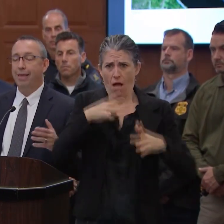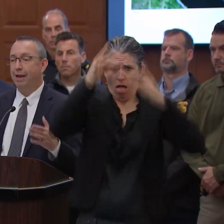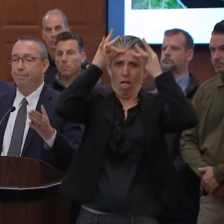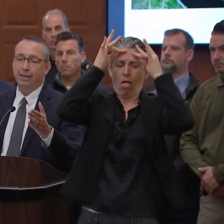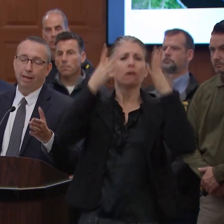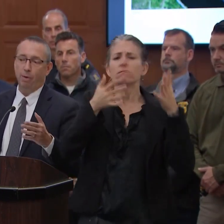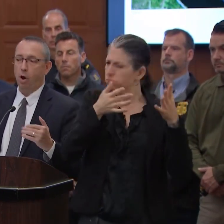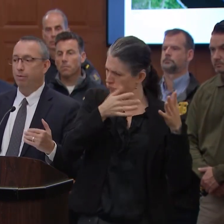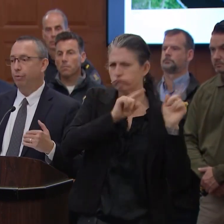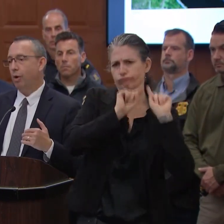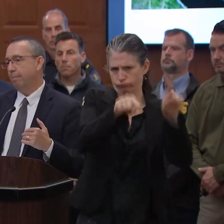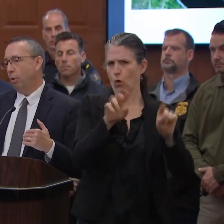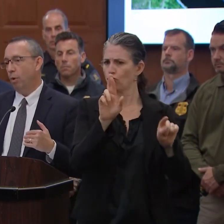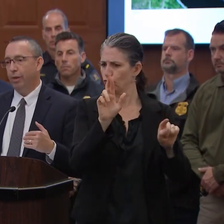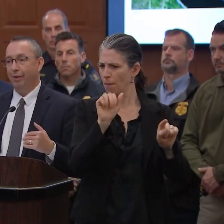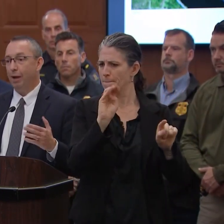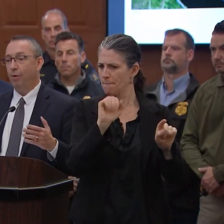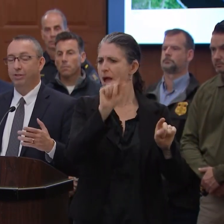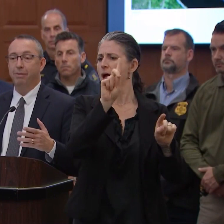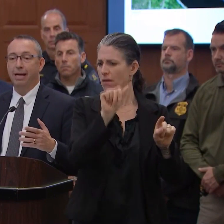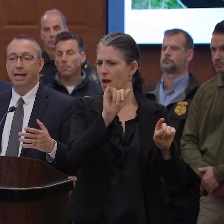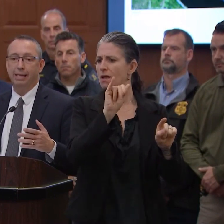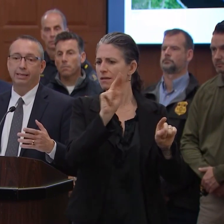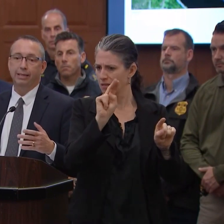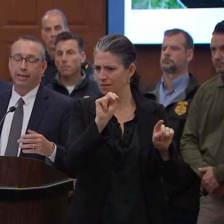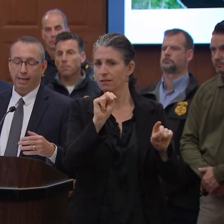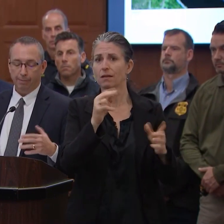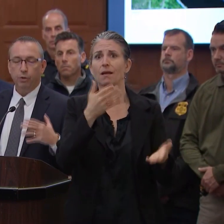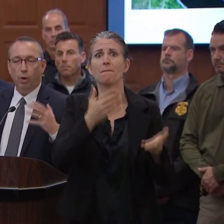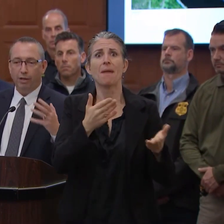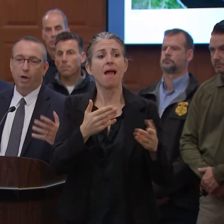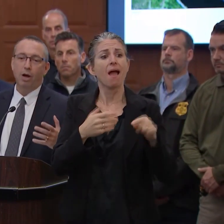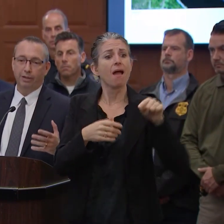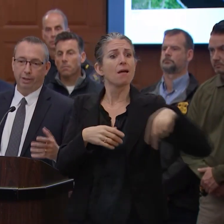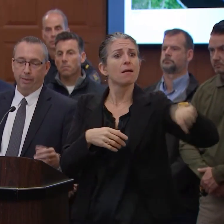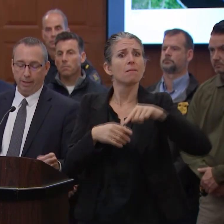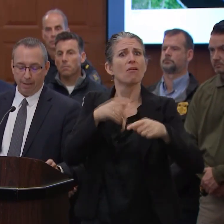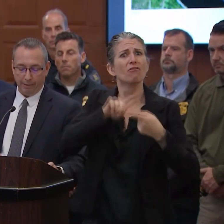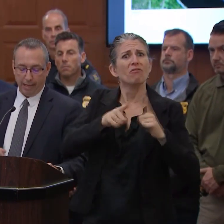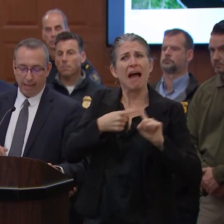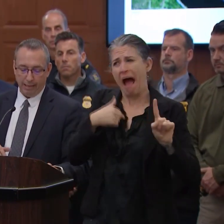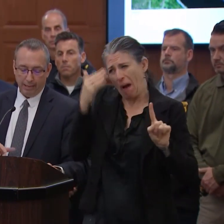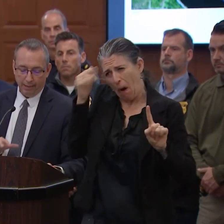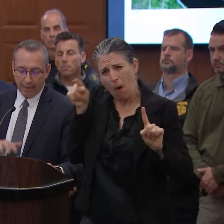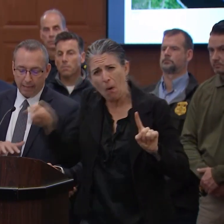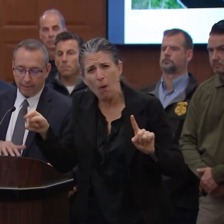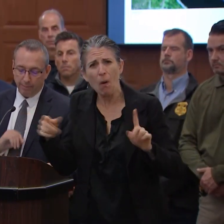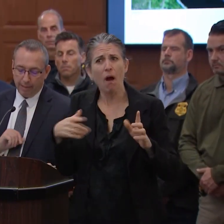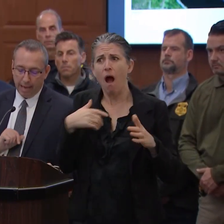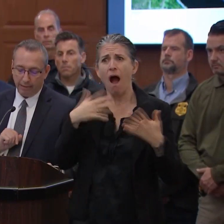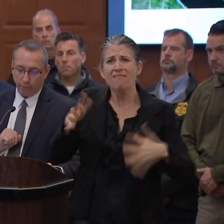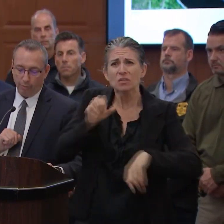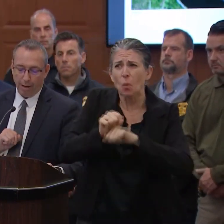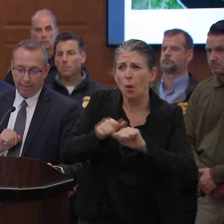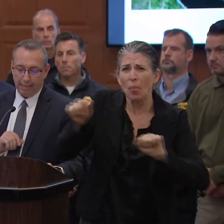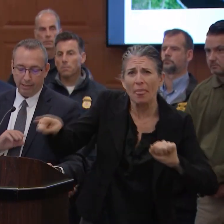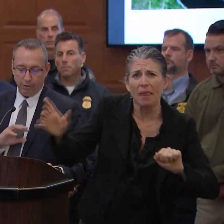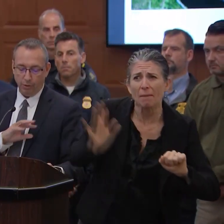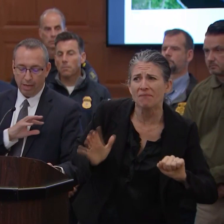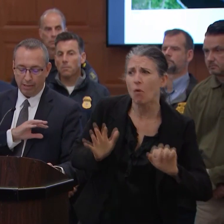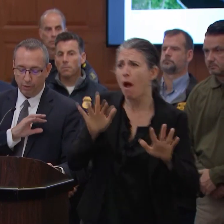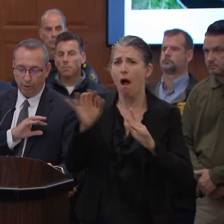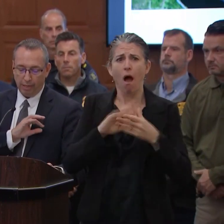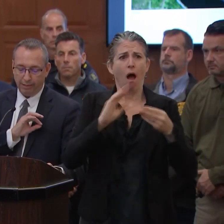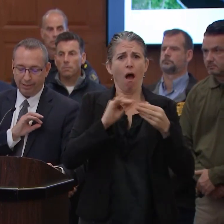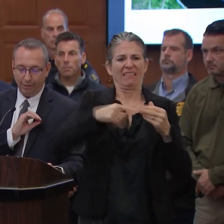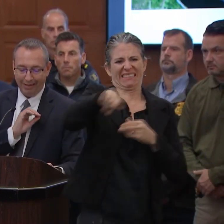walk by that, I've been to that bar before, I bowl there, that wasn't my night. But you want to talk to somebody about that. That's going to be at the Ramada Inn. So